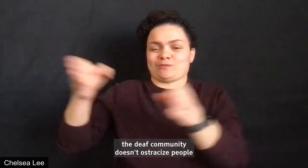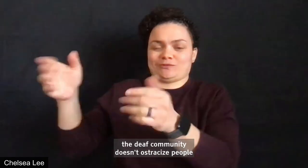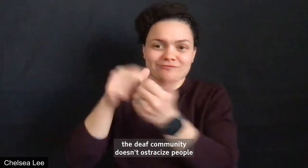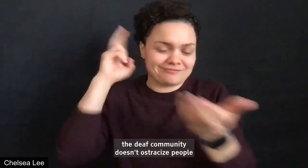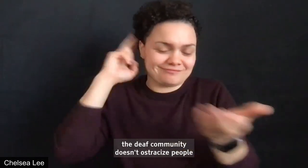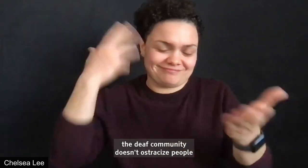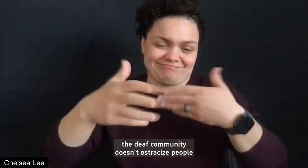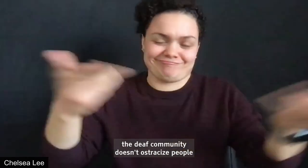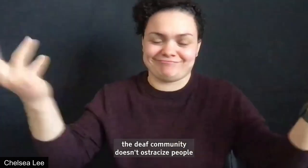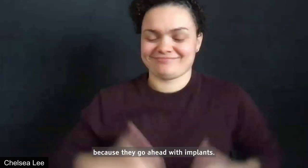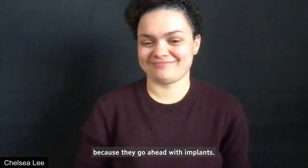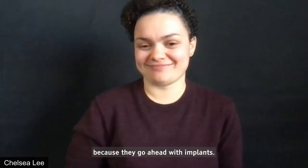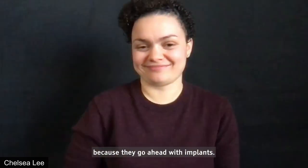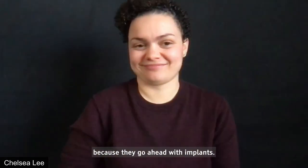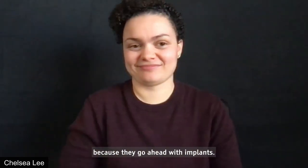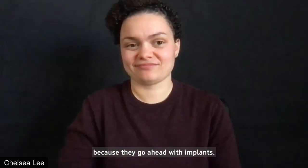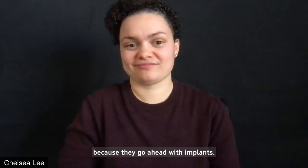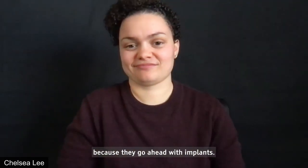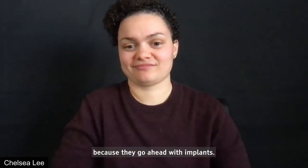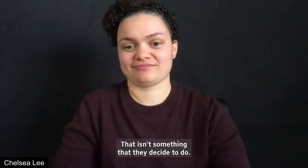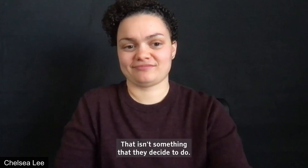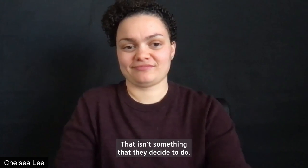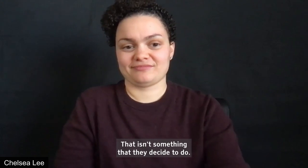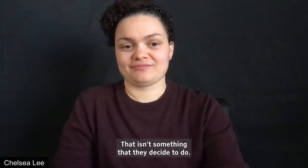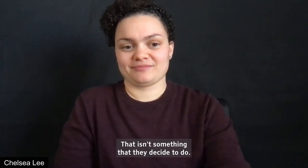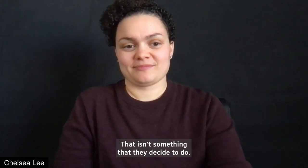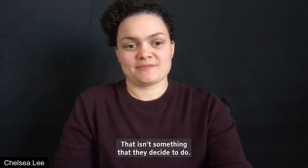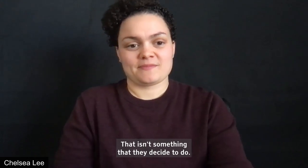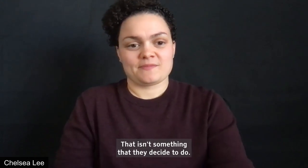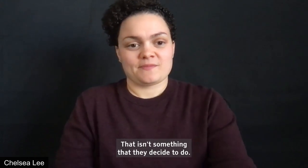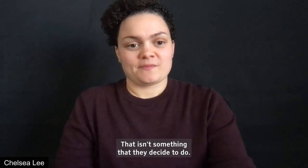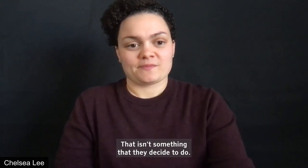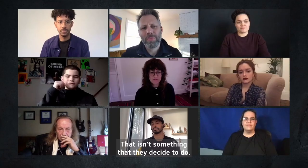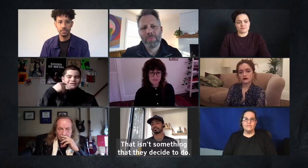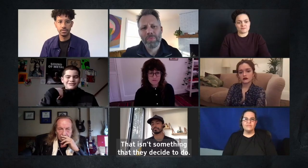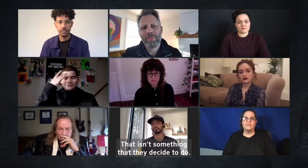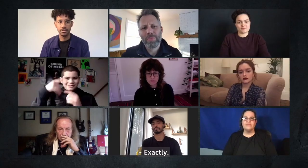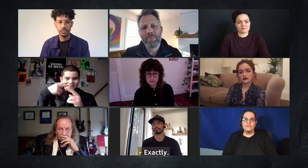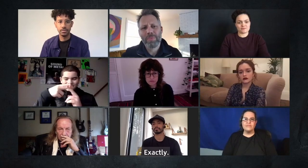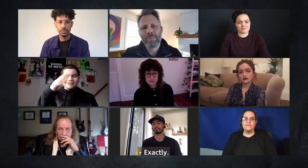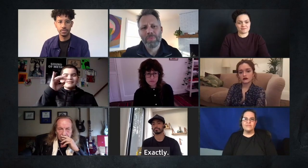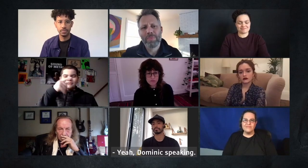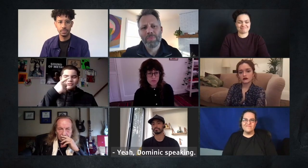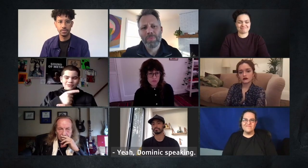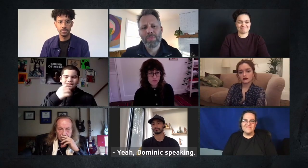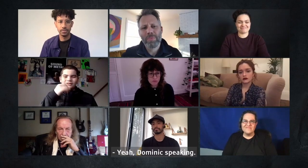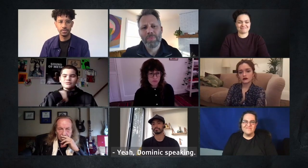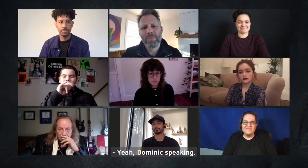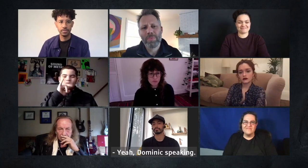the deaf community doesn't ostracize people because they go ahead with implants. That isn't something that they decide to do. Exactly.